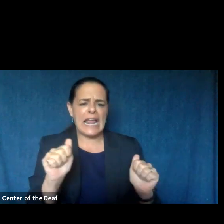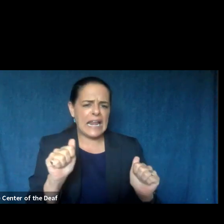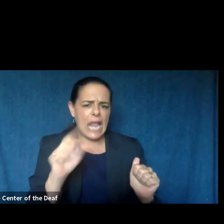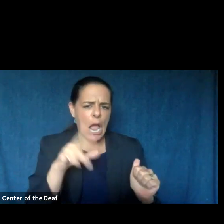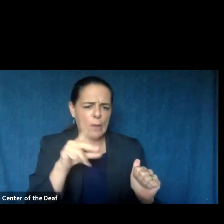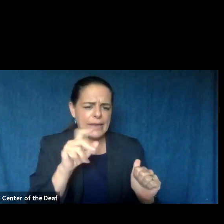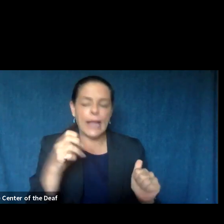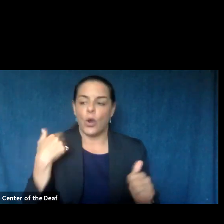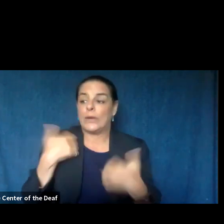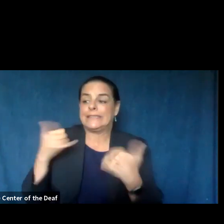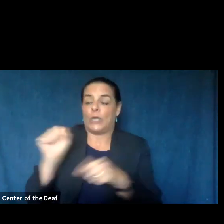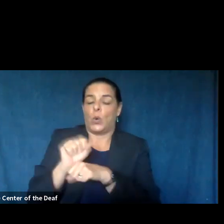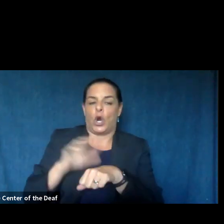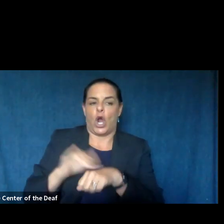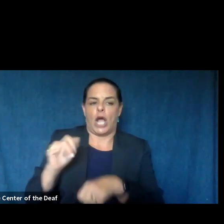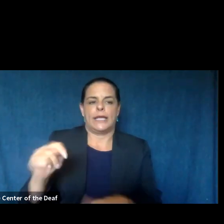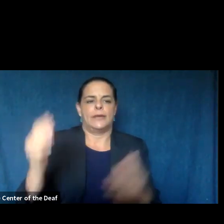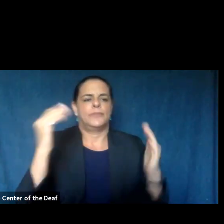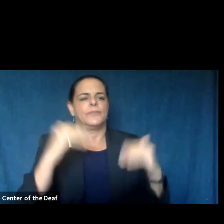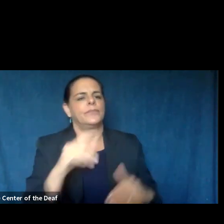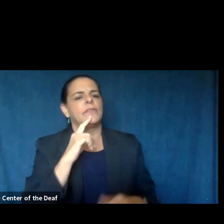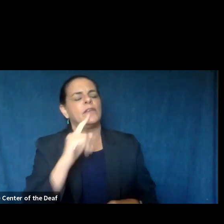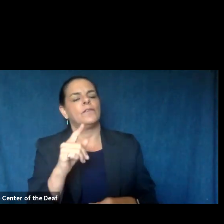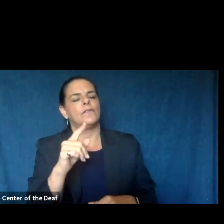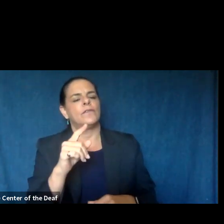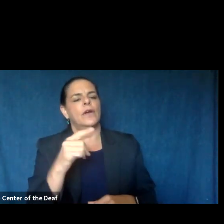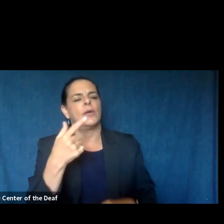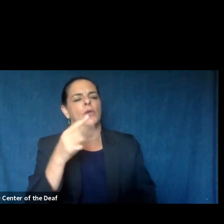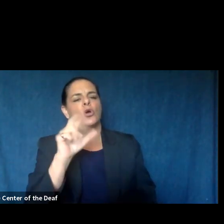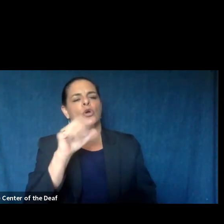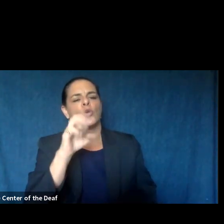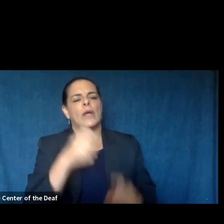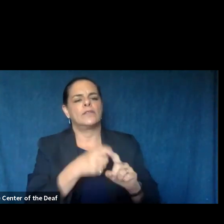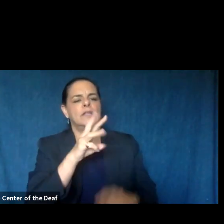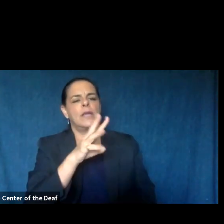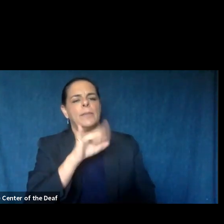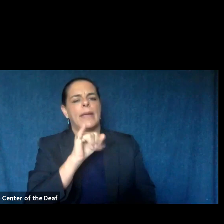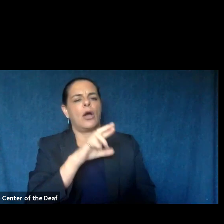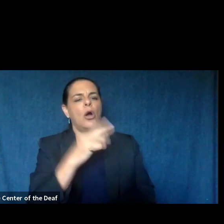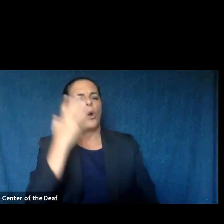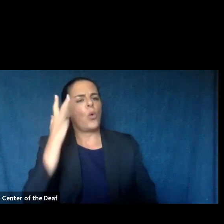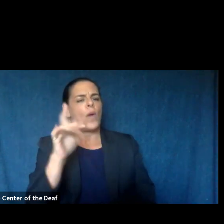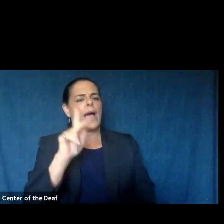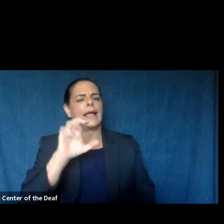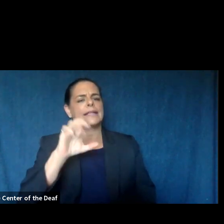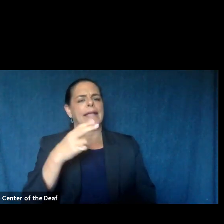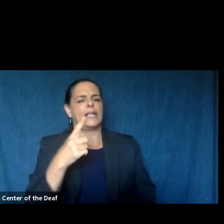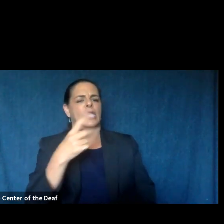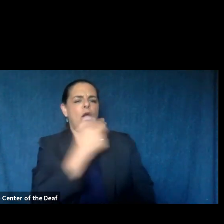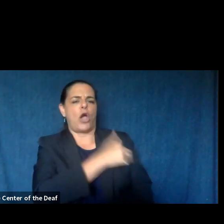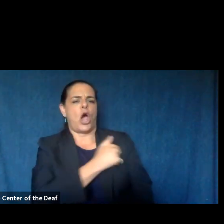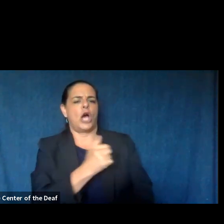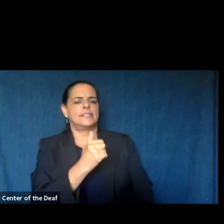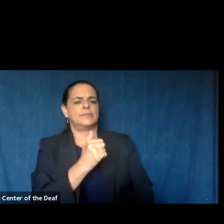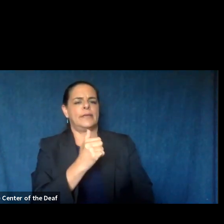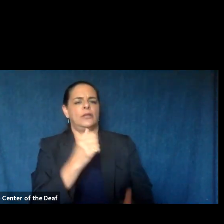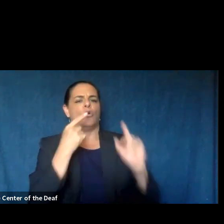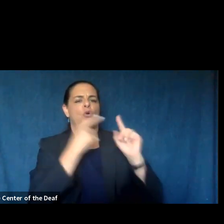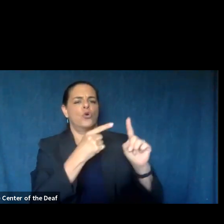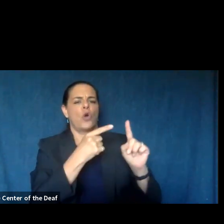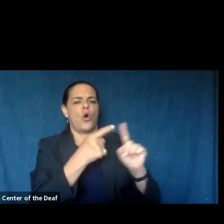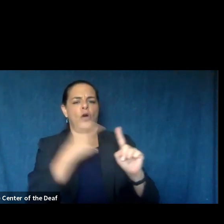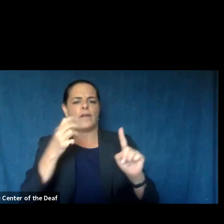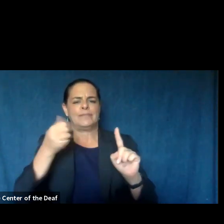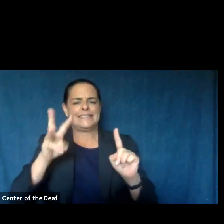Yep. The next question we have is from Grace with WBIR. Why is KCHD's hospital benchmark from a